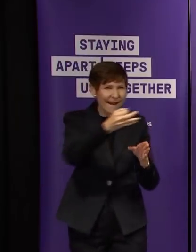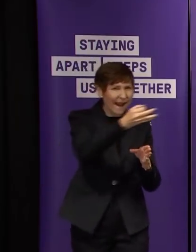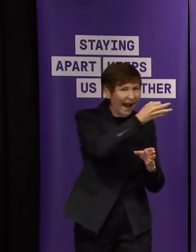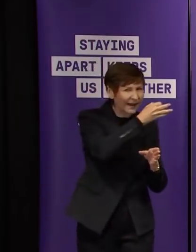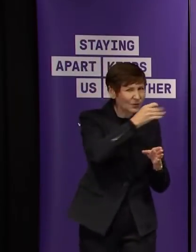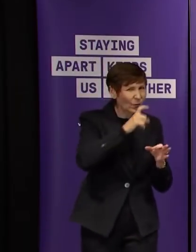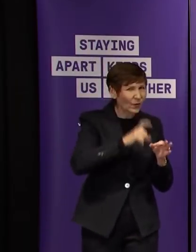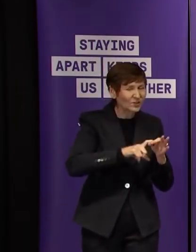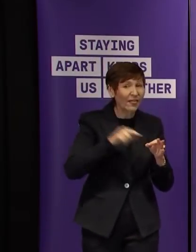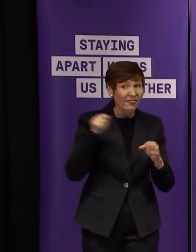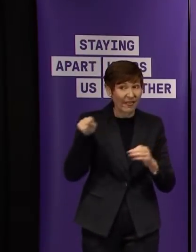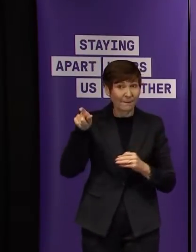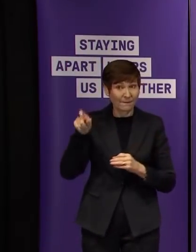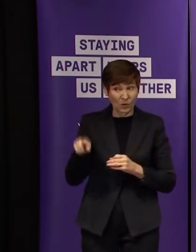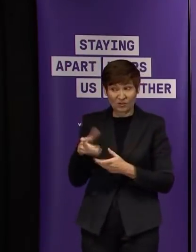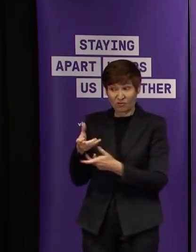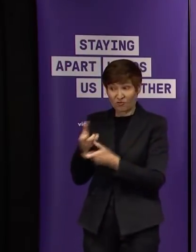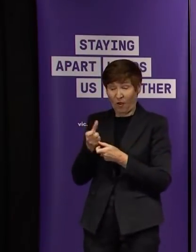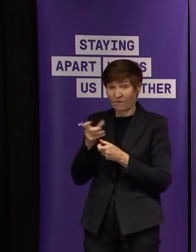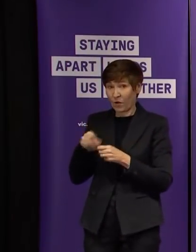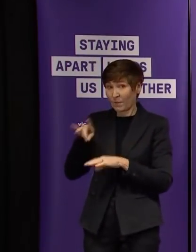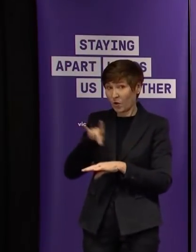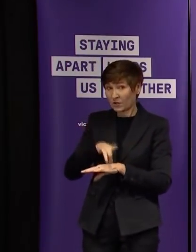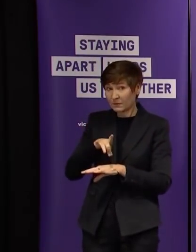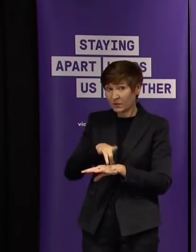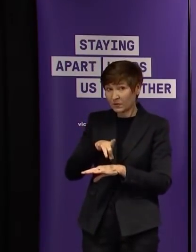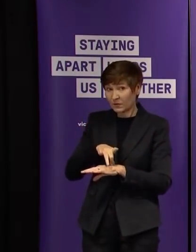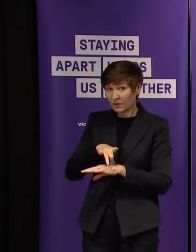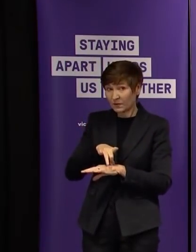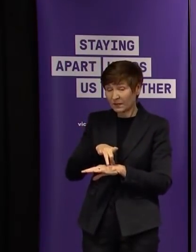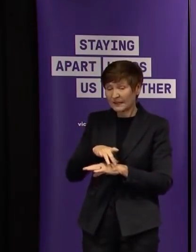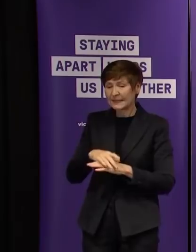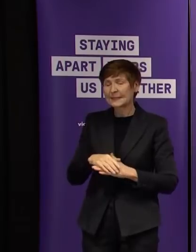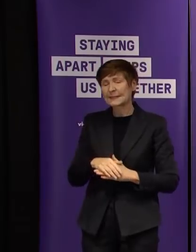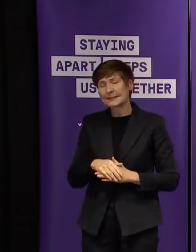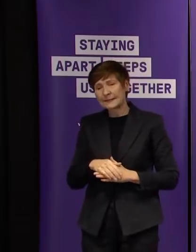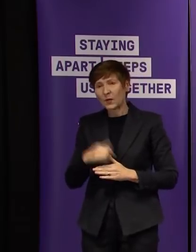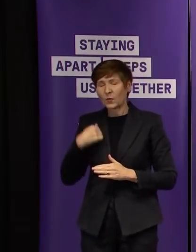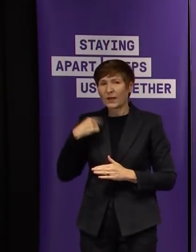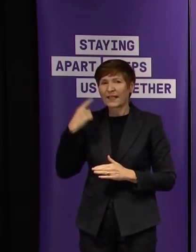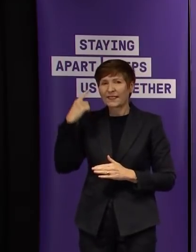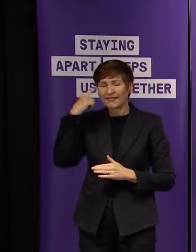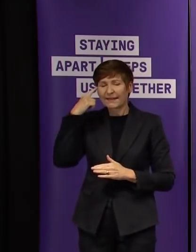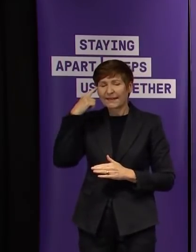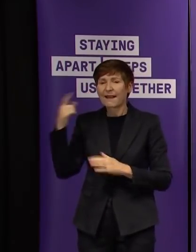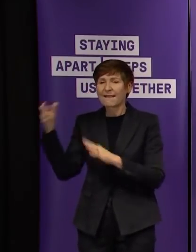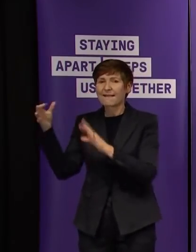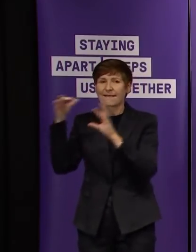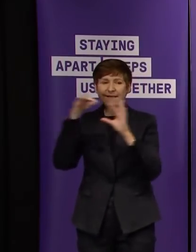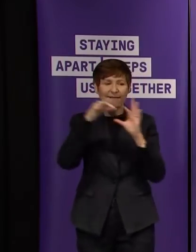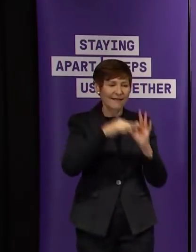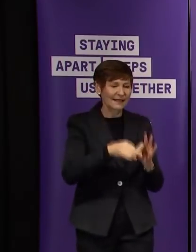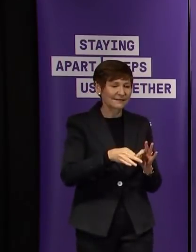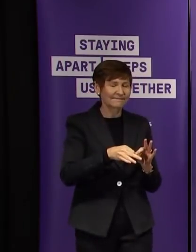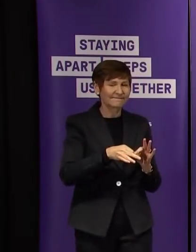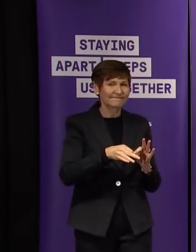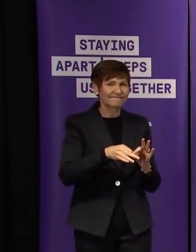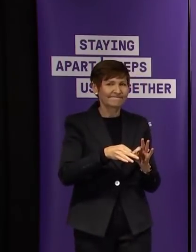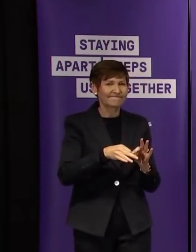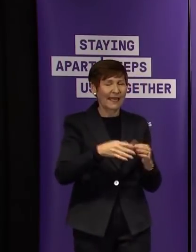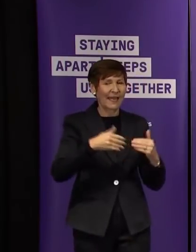Did the infection come from hospital? We think it's probably linked back to a health service in Metro Melbourne, yes. It also speaks to